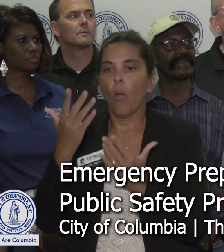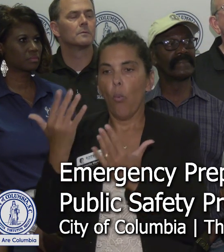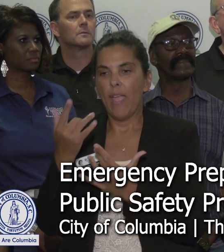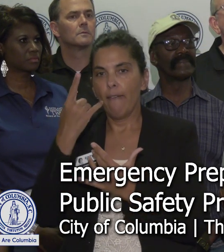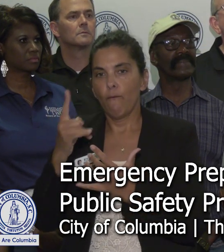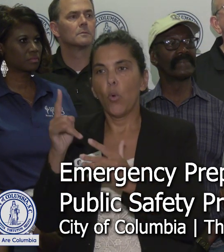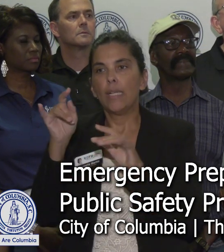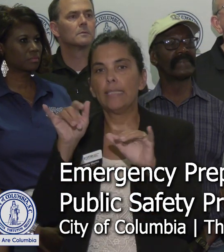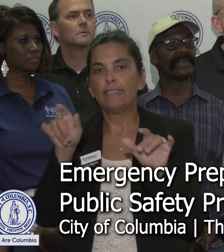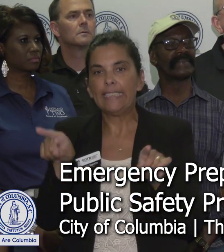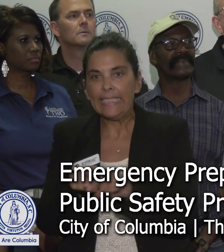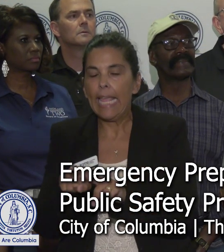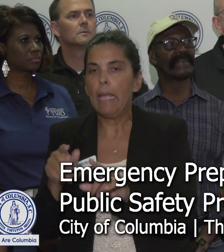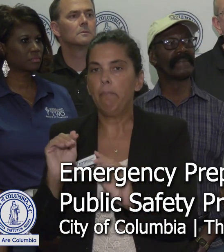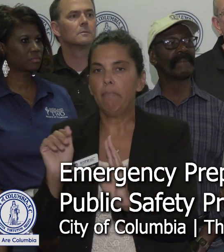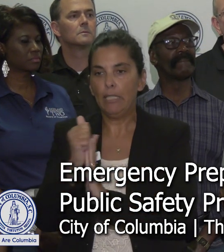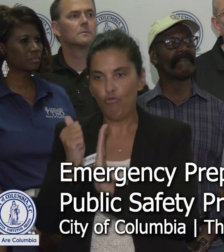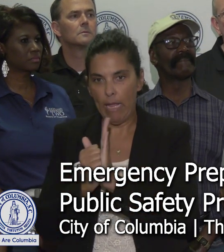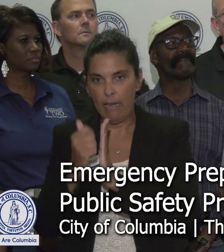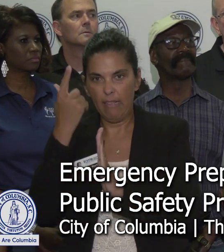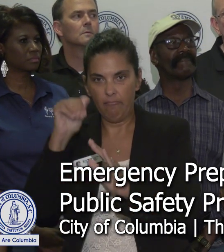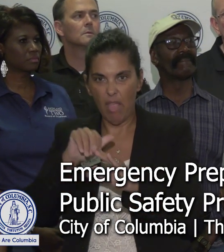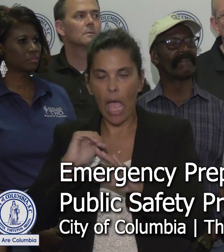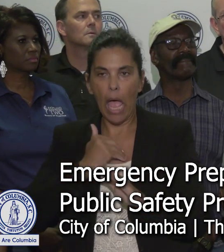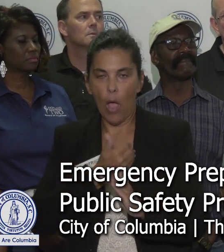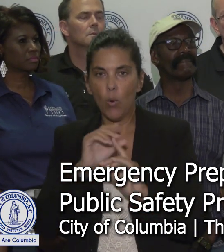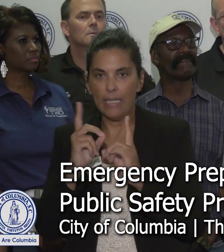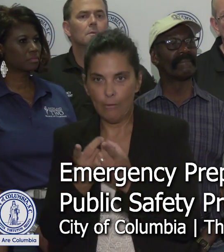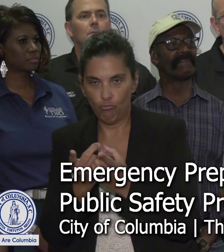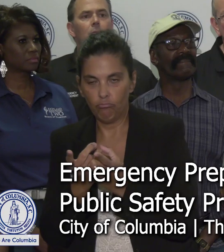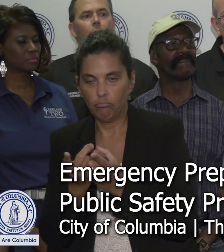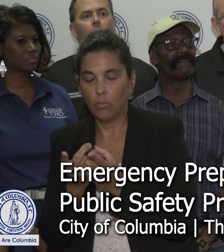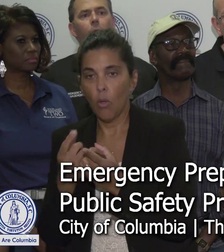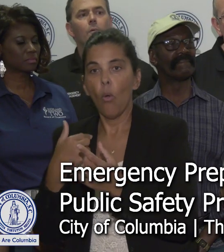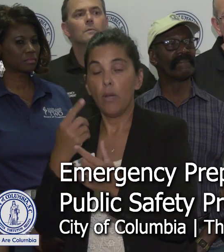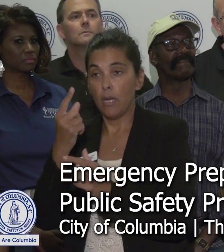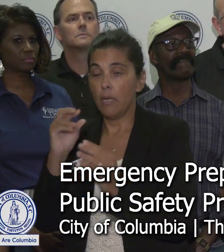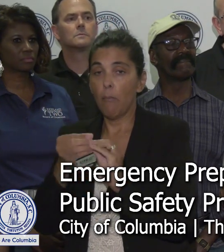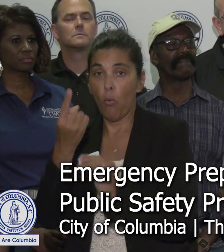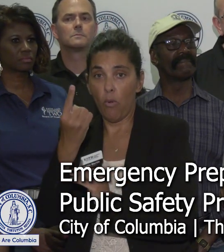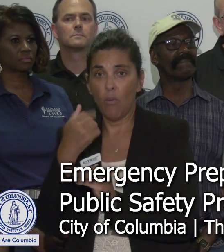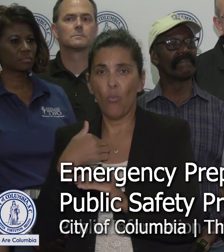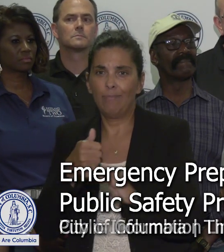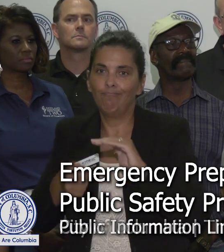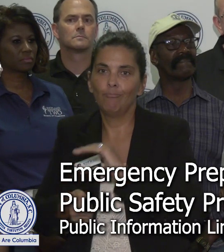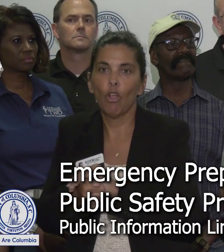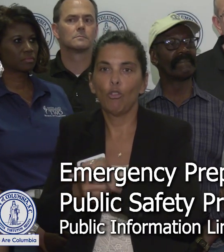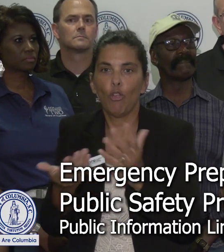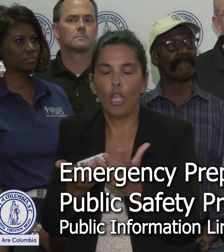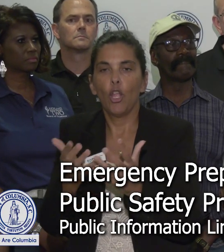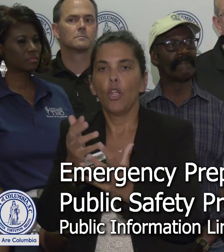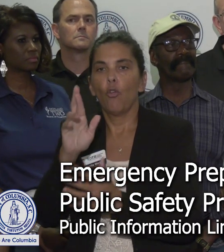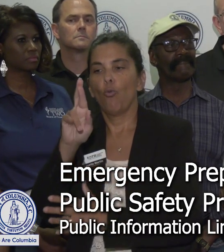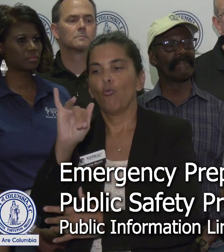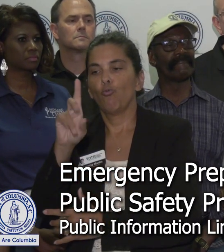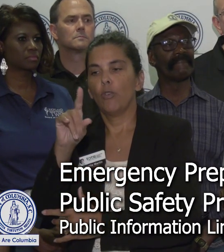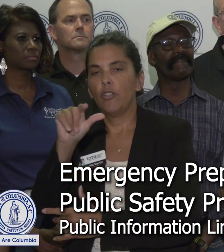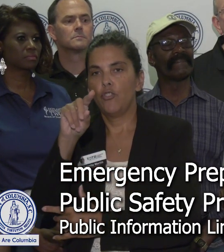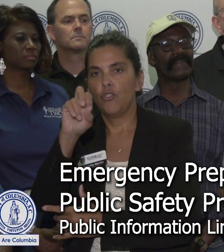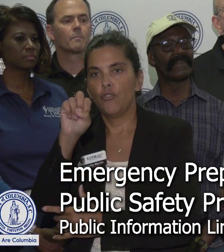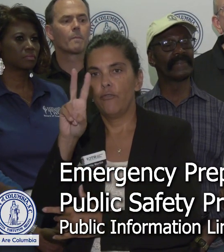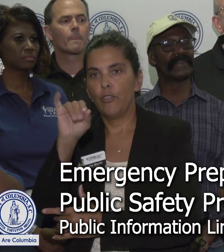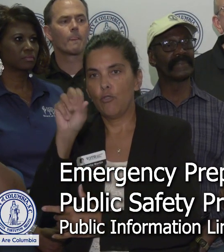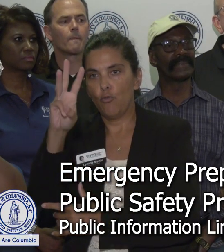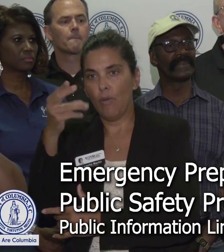have set in our district. One, we're serving as a shelter here in Richland School District 2 at Ridgeview High School.